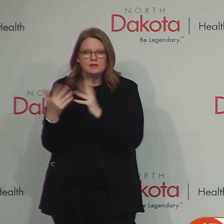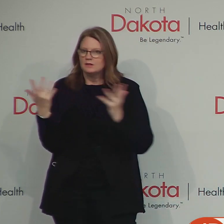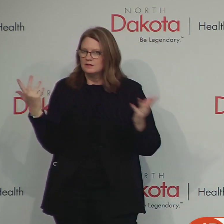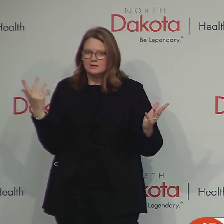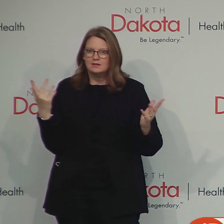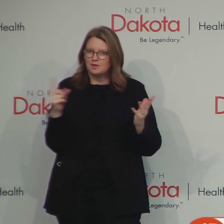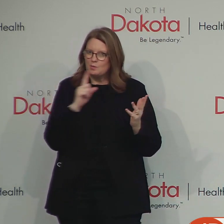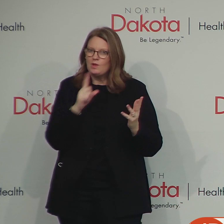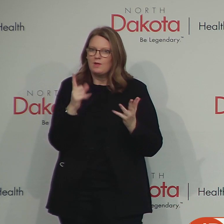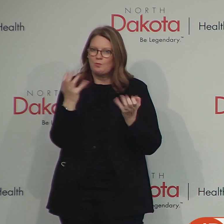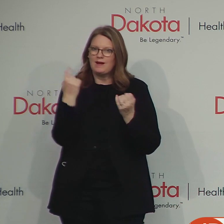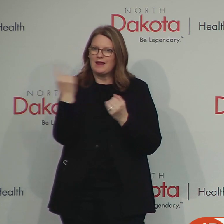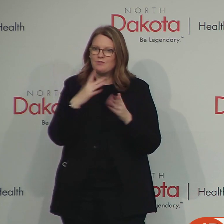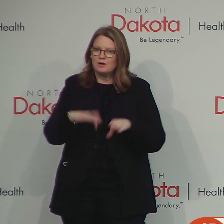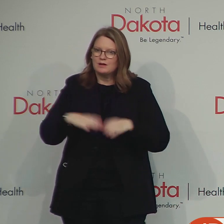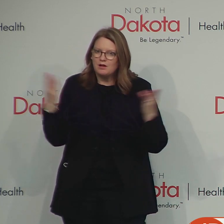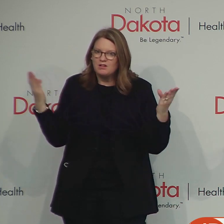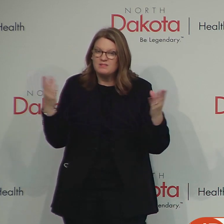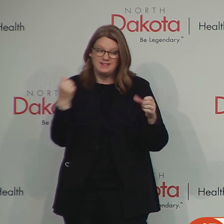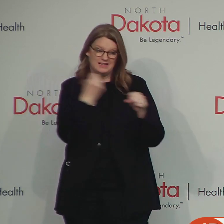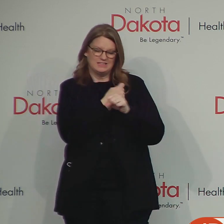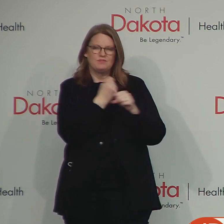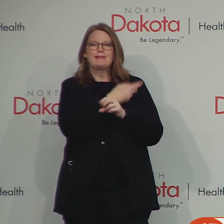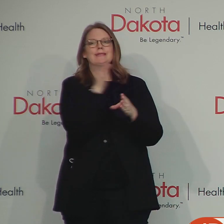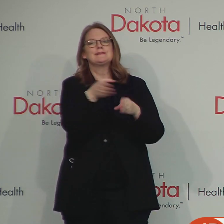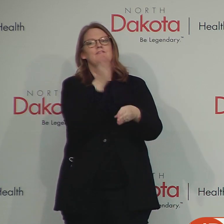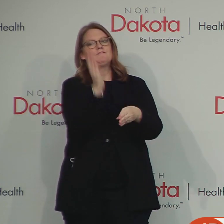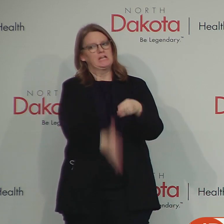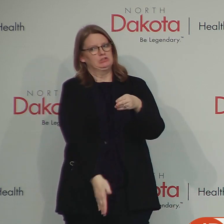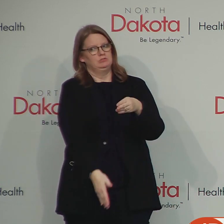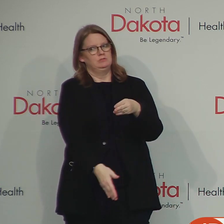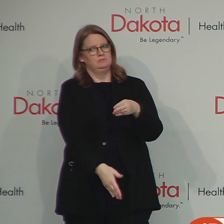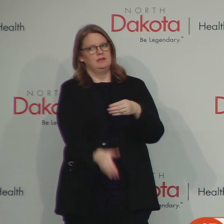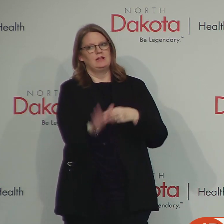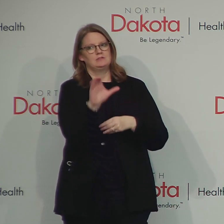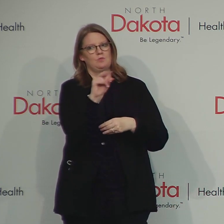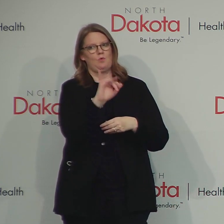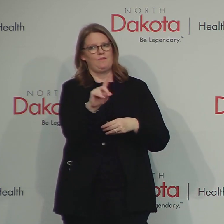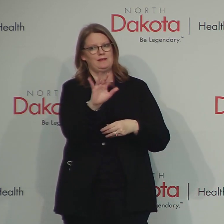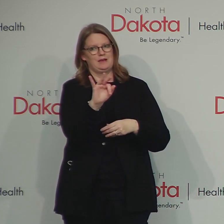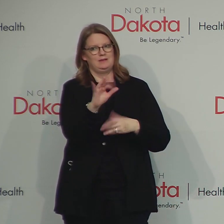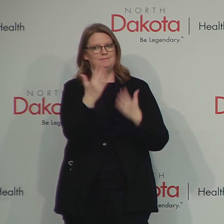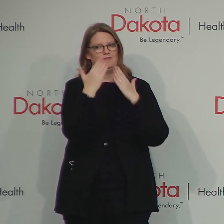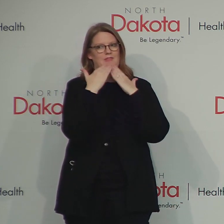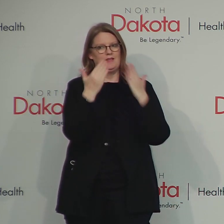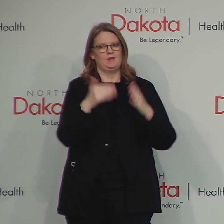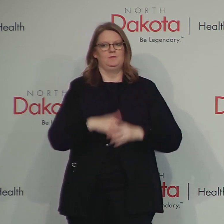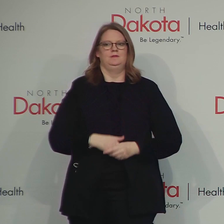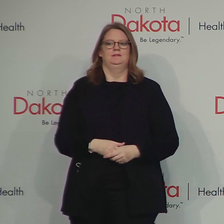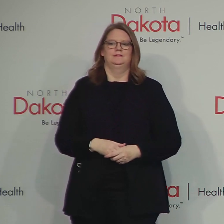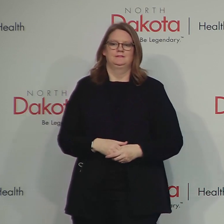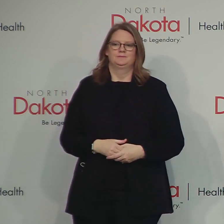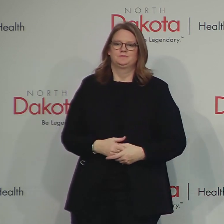society's reopening. Let's finish this fight against COVID-19. Thank you.